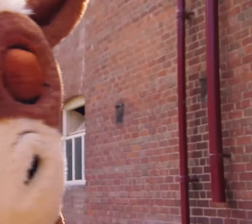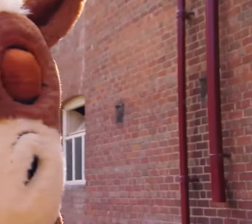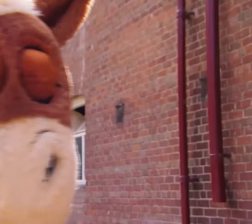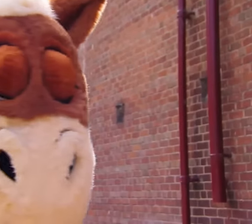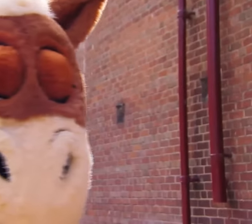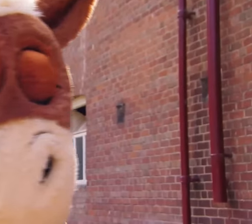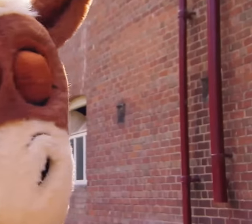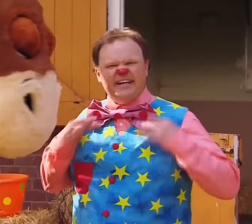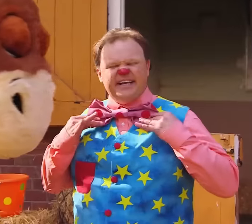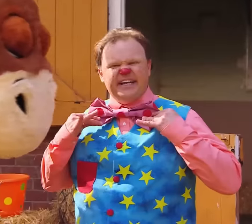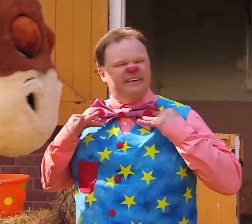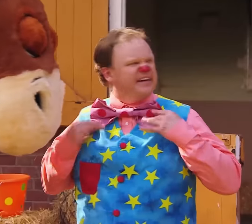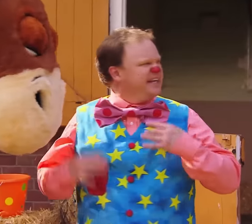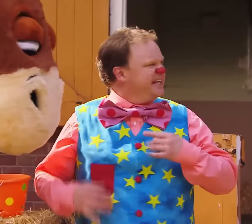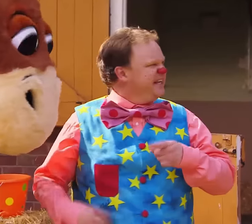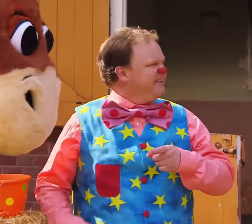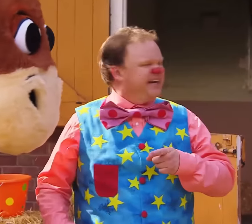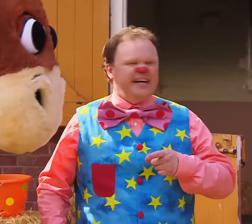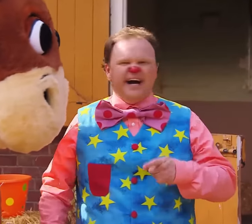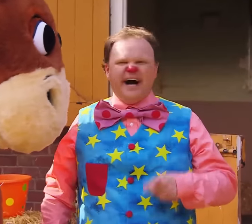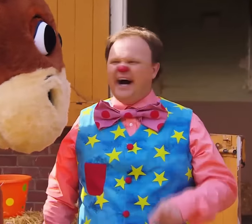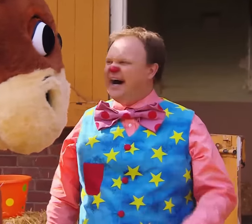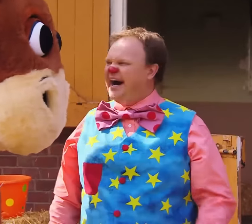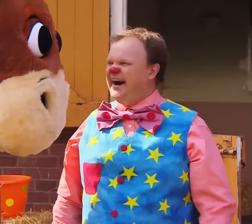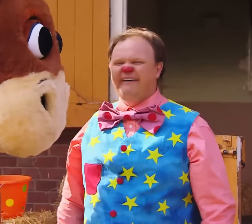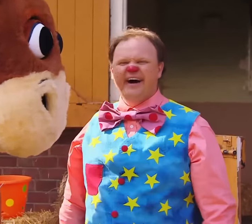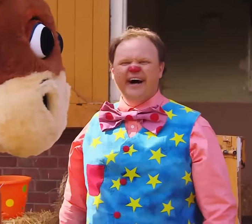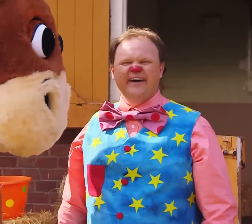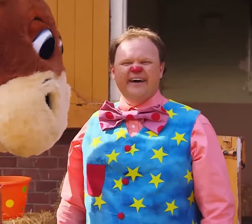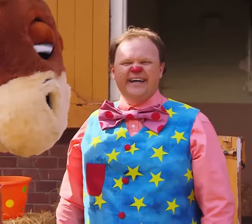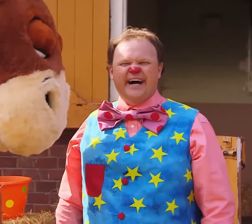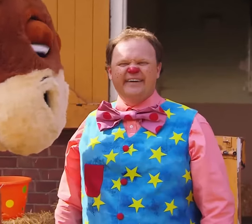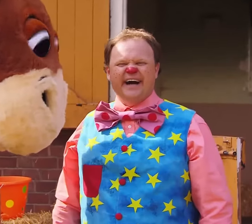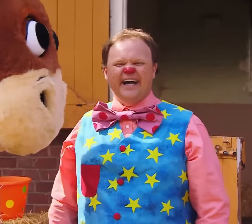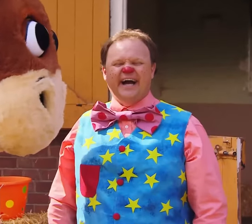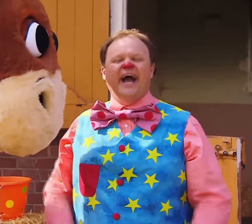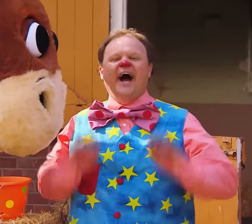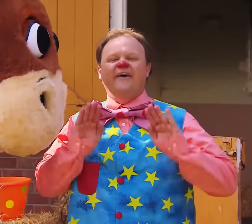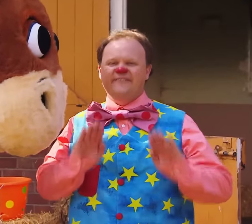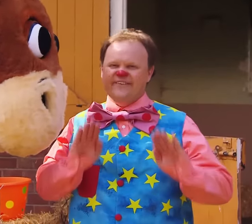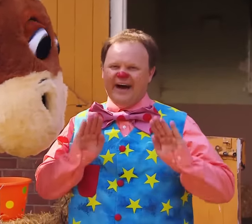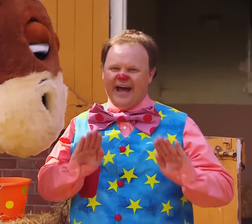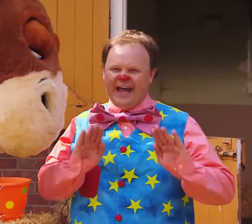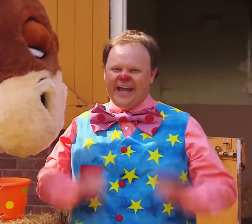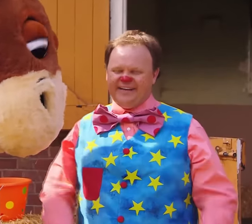No, Mr. Tumble, you're speaking cat, not horse. Wait.